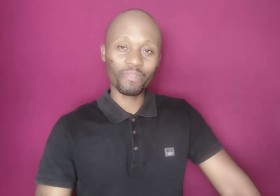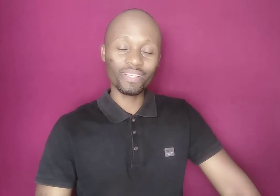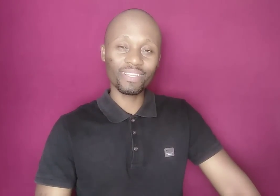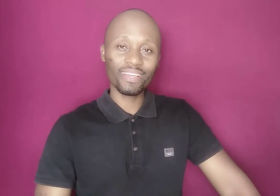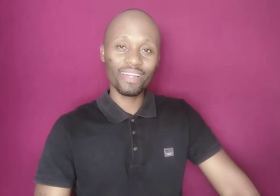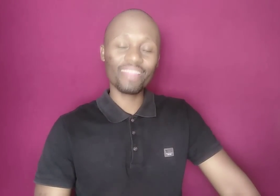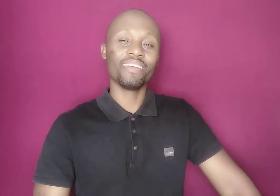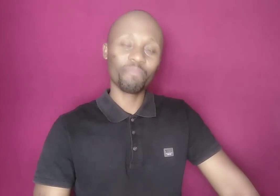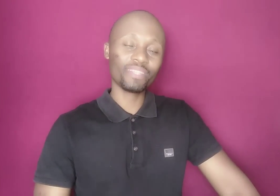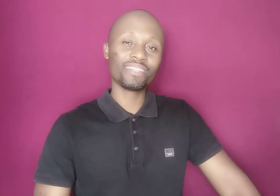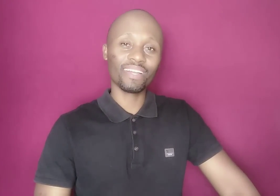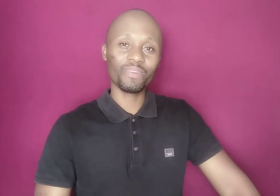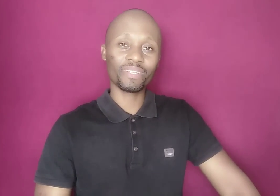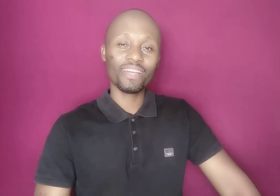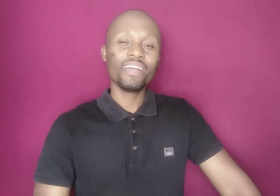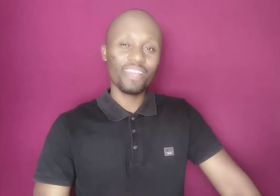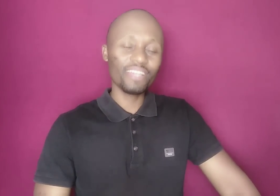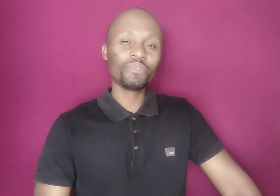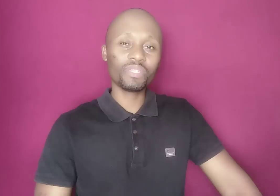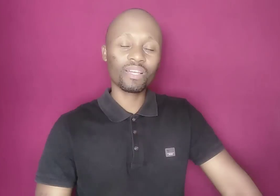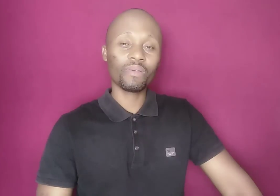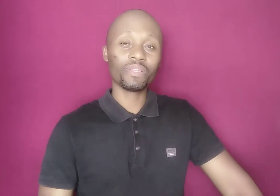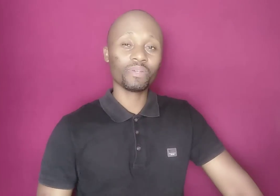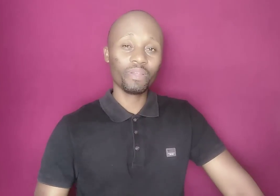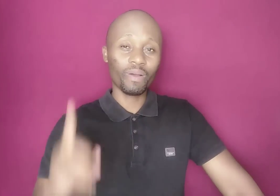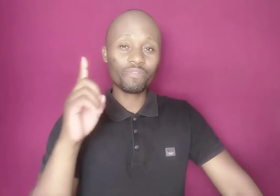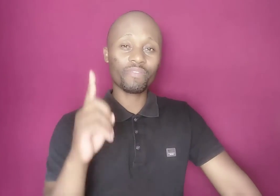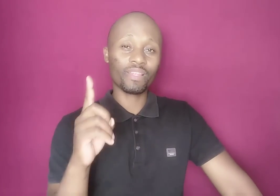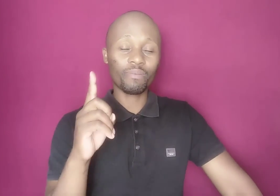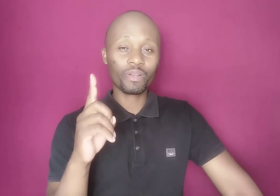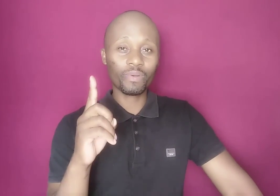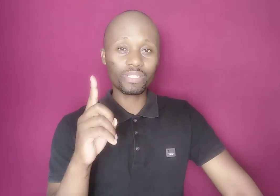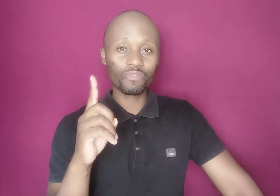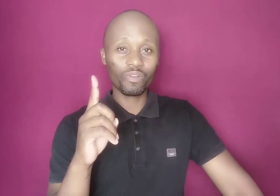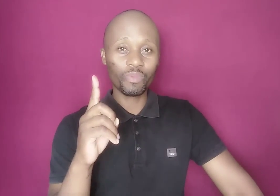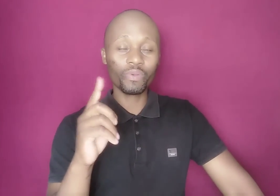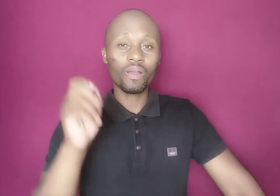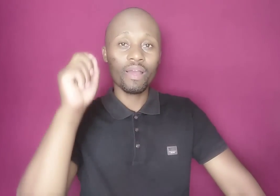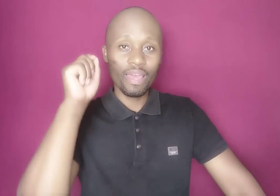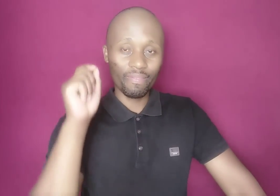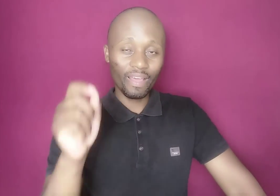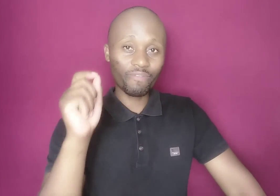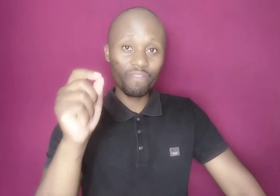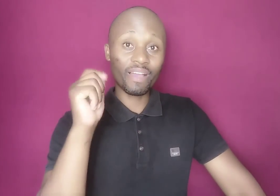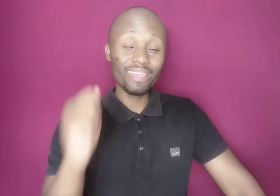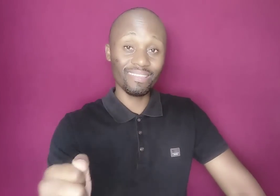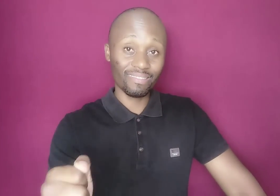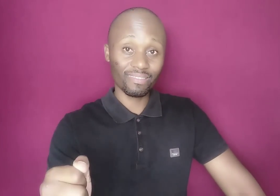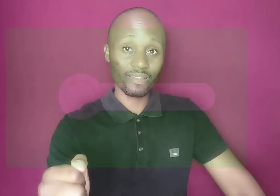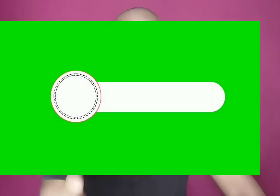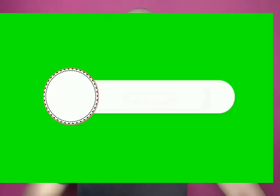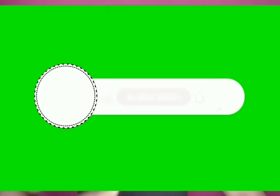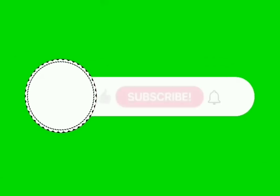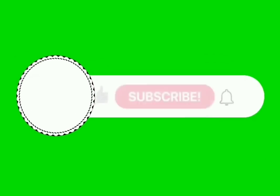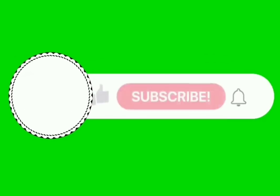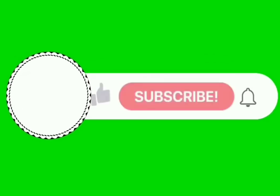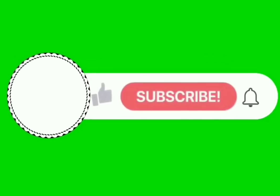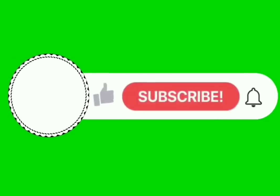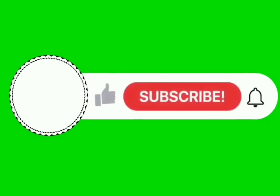this? Then please stick around. As you stick around, there's only one favor that I'm requesting from you, and that favor is that you subscribe,